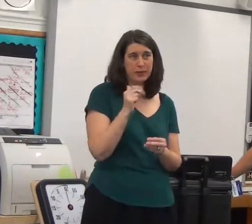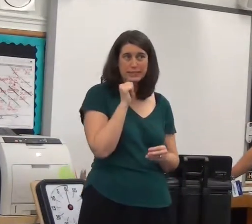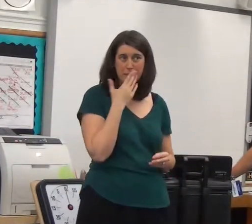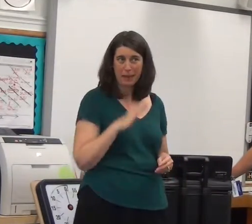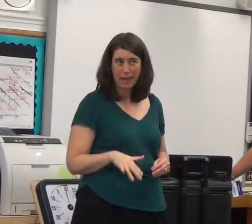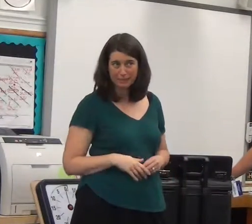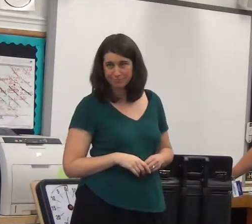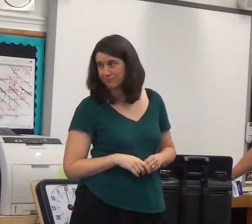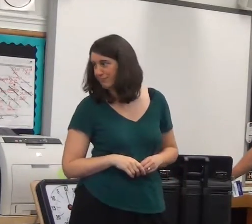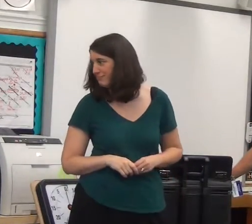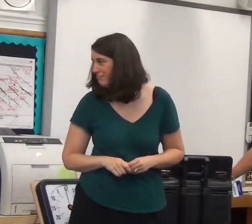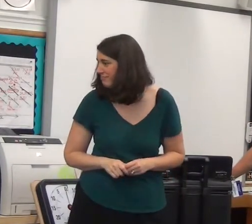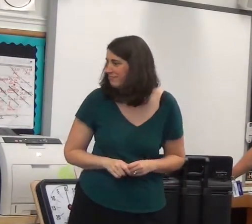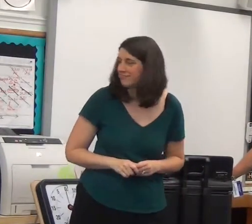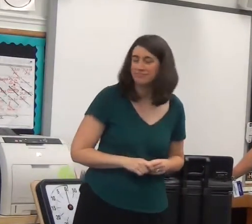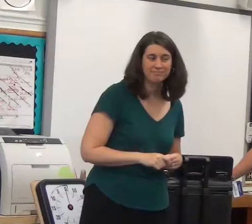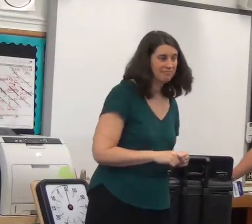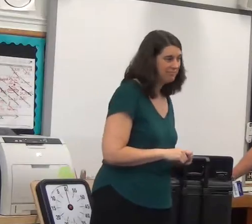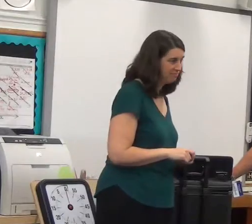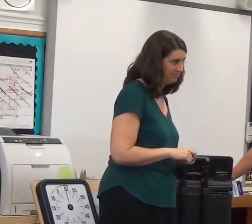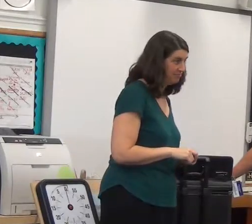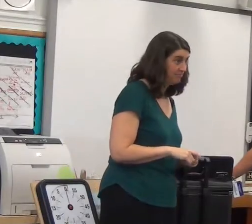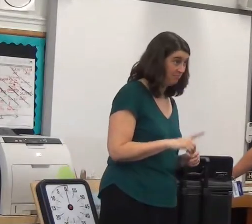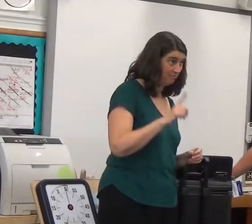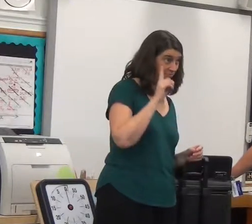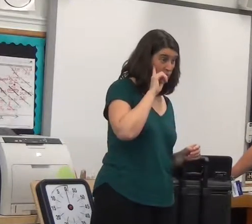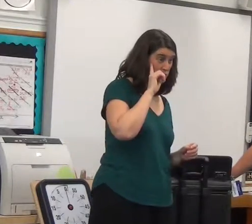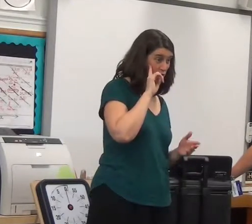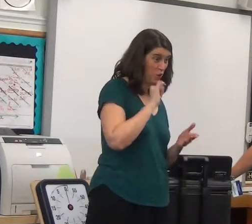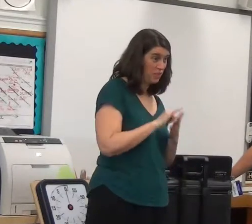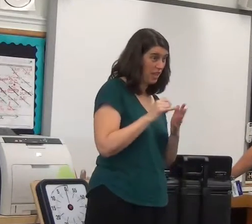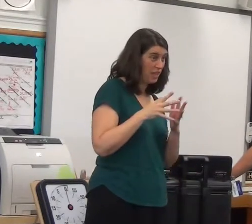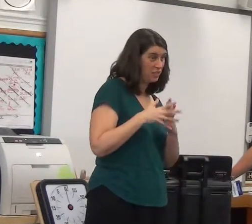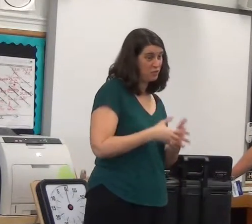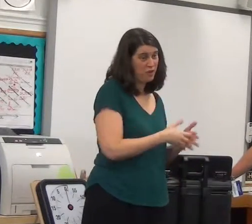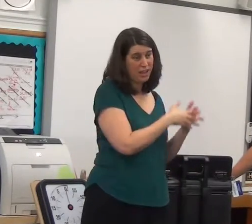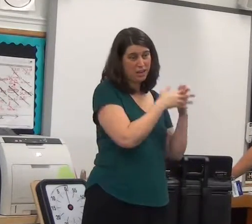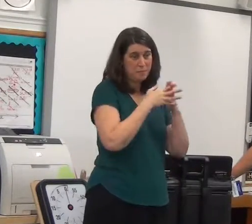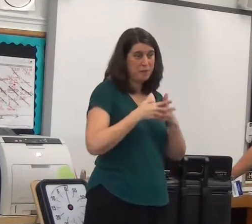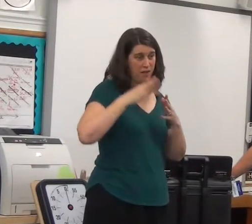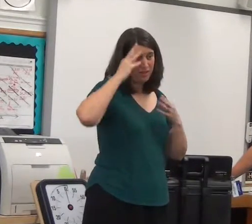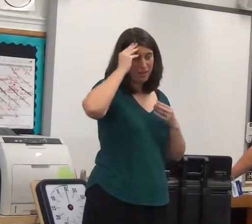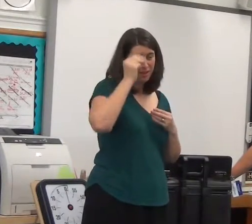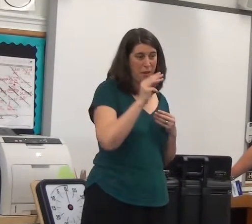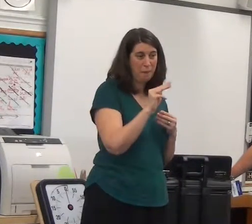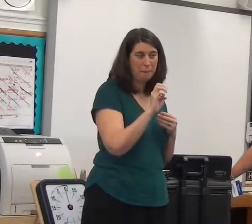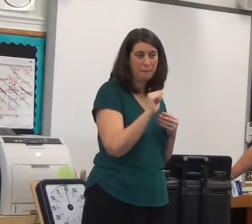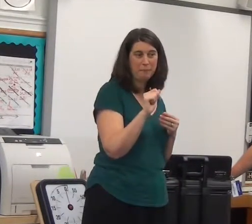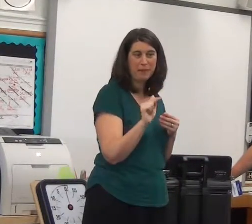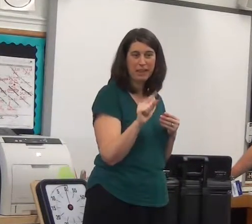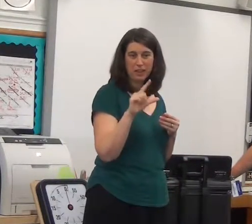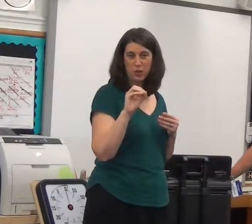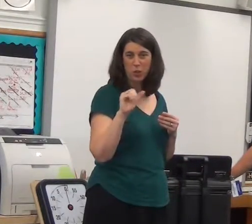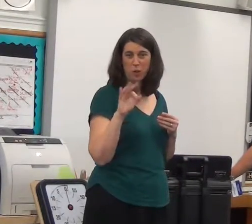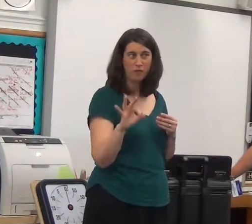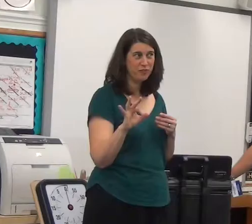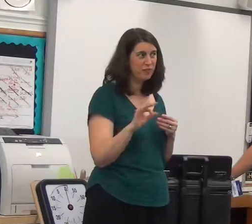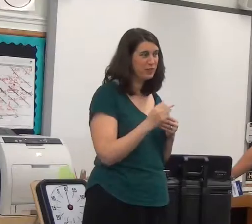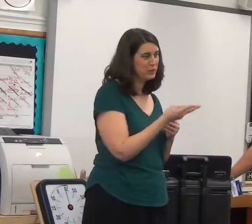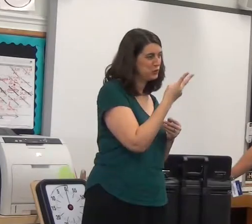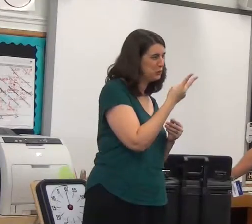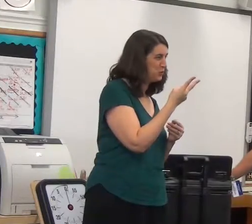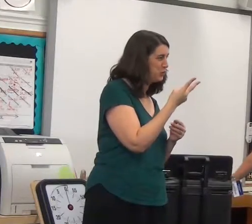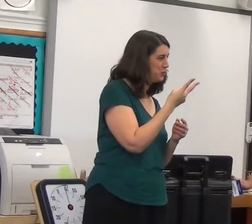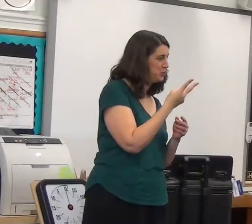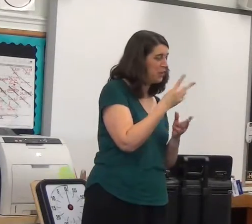Ain't bad, right? You've heard this. The great American philosopher Meatloaf.